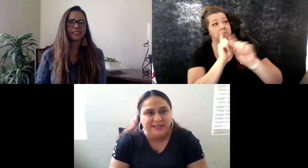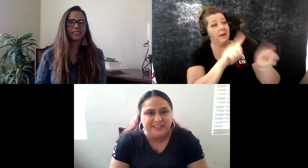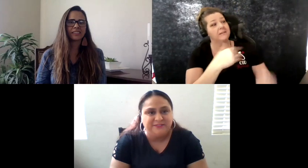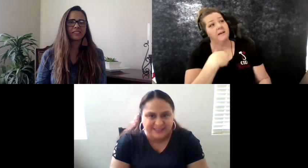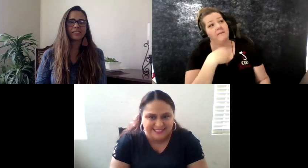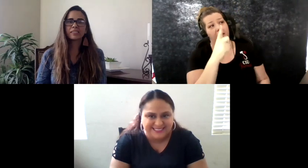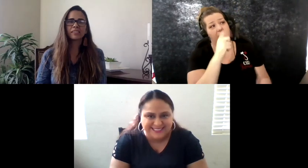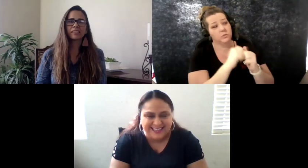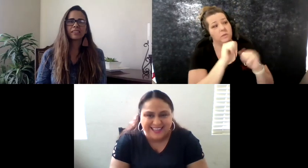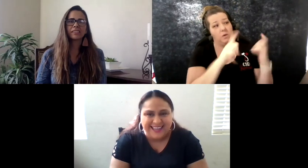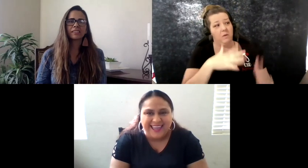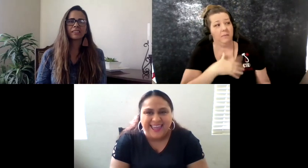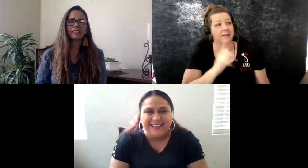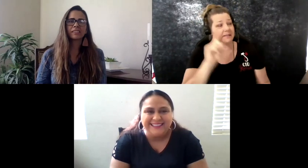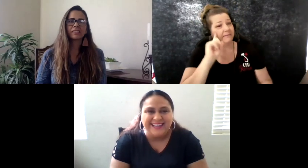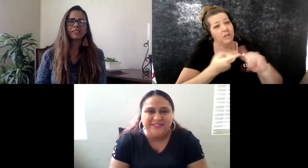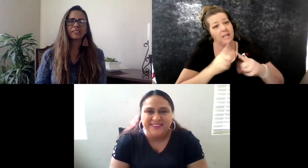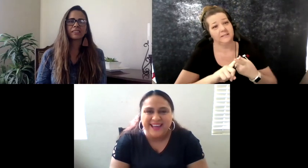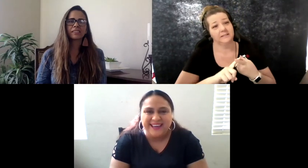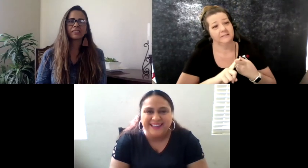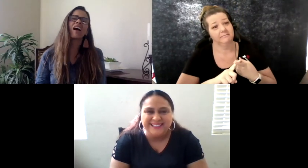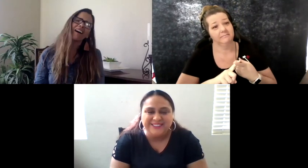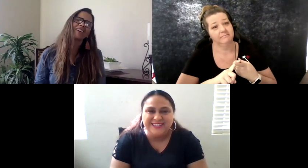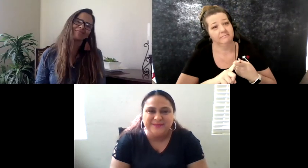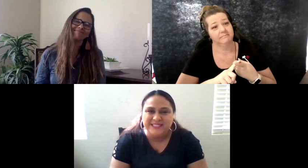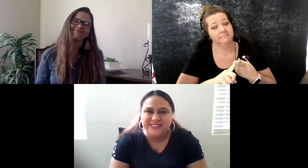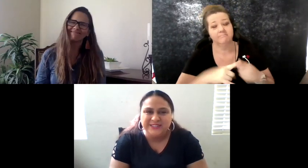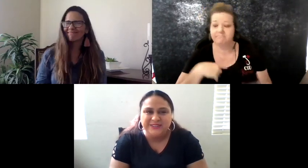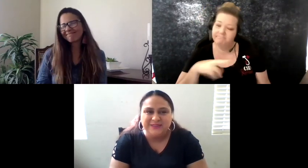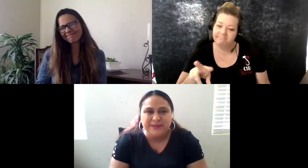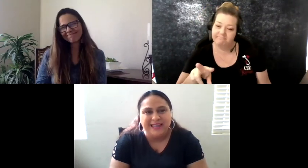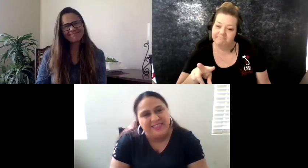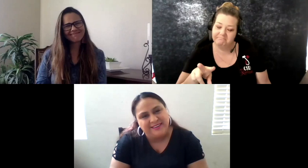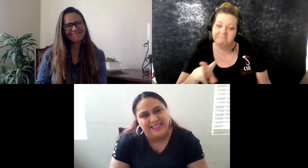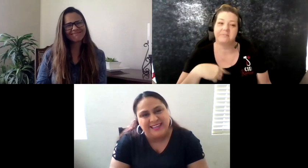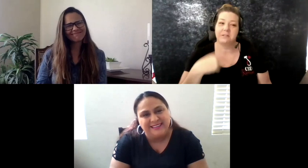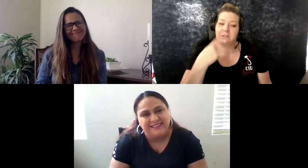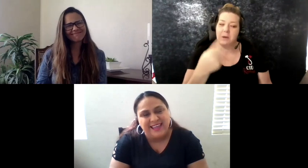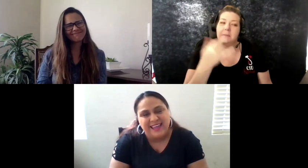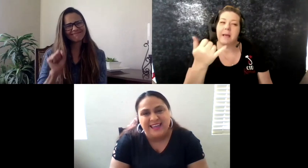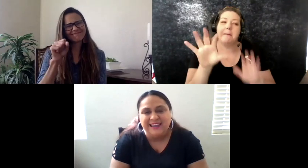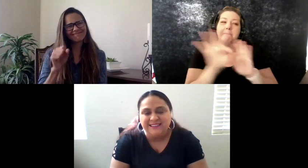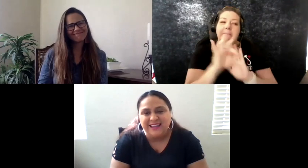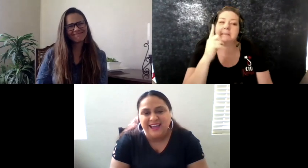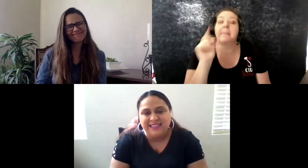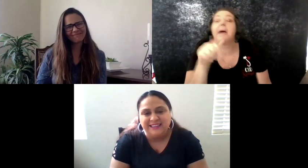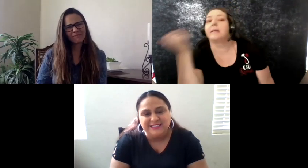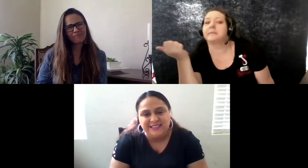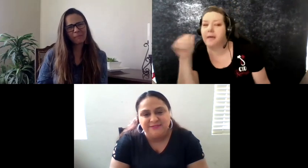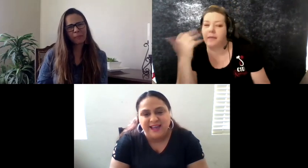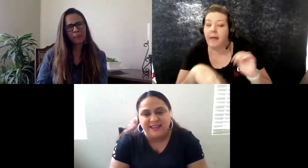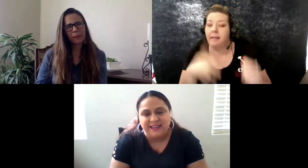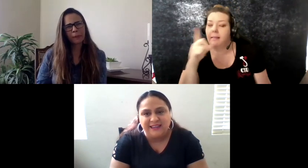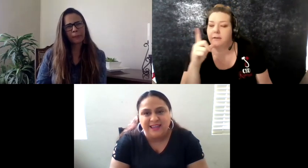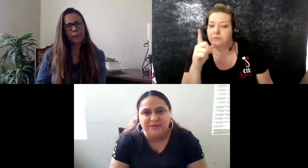all my deaf friends. And after that, I told him to pick other things. And he said that just